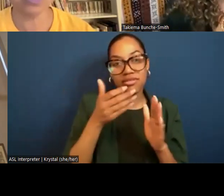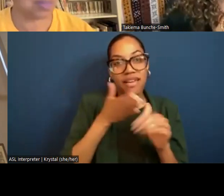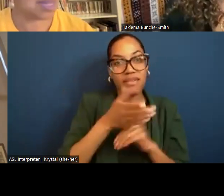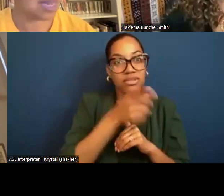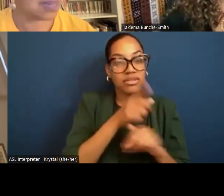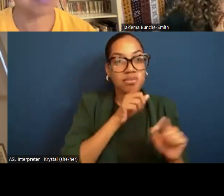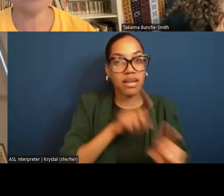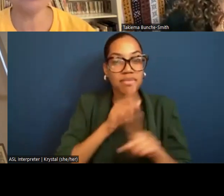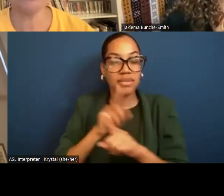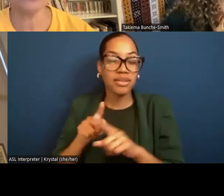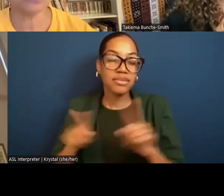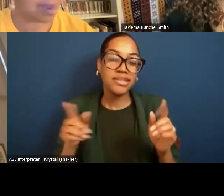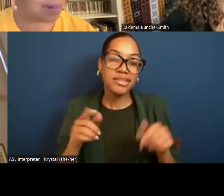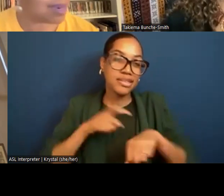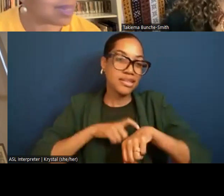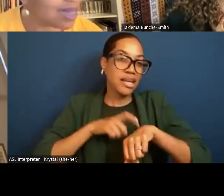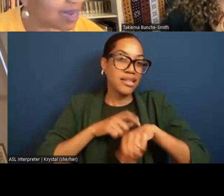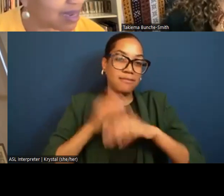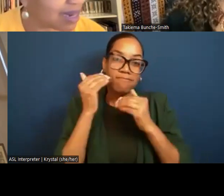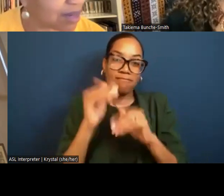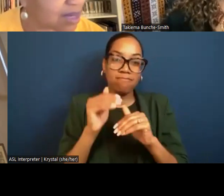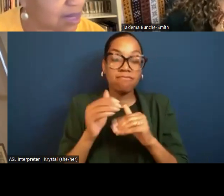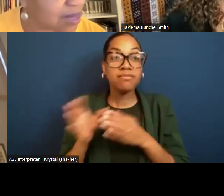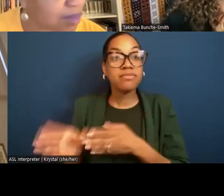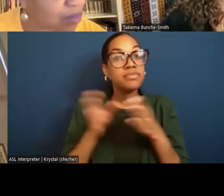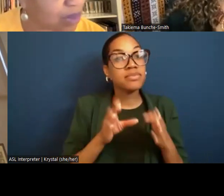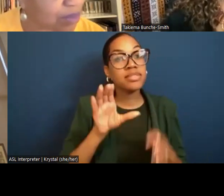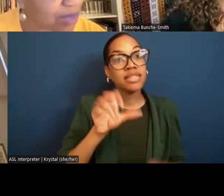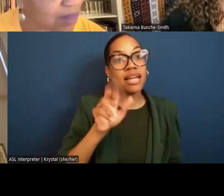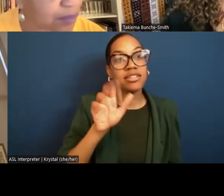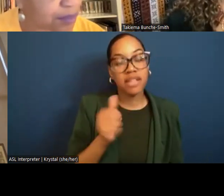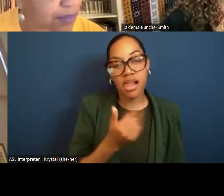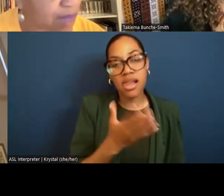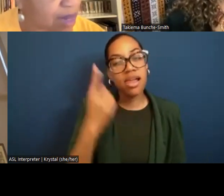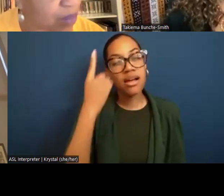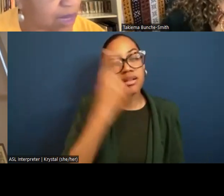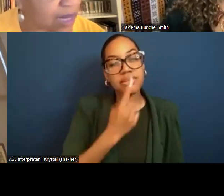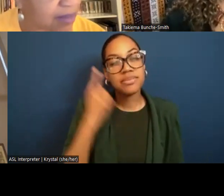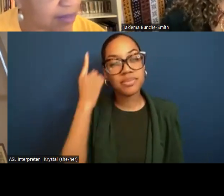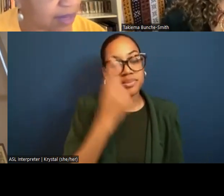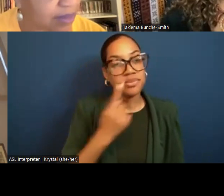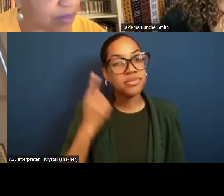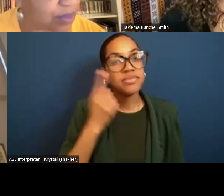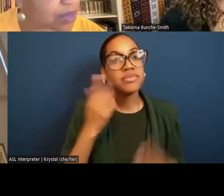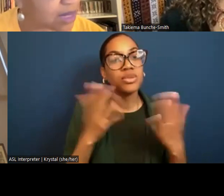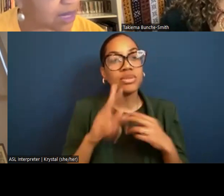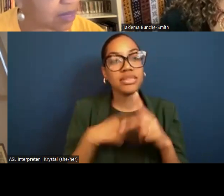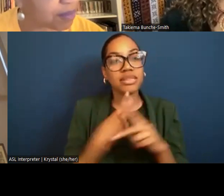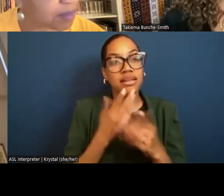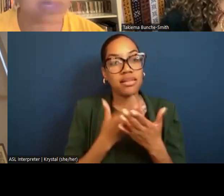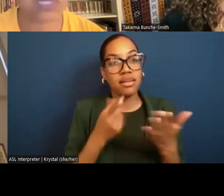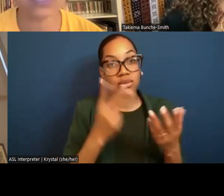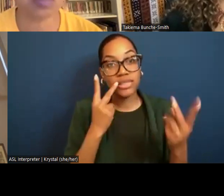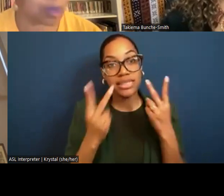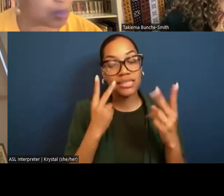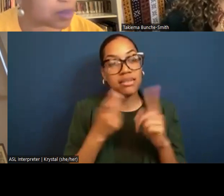we just don't. I'm going to move to Kara. And Kara, I'm wondering what kinds of things you're seeing from